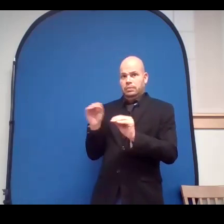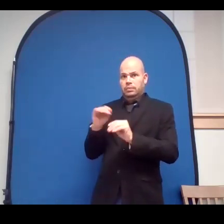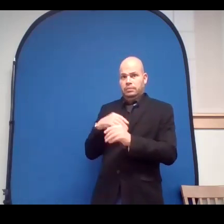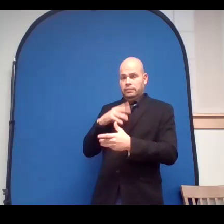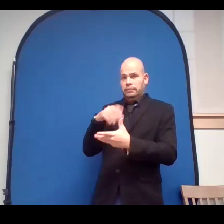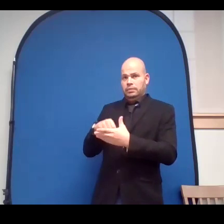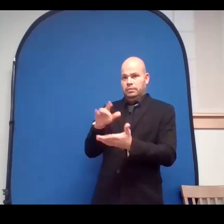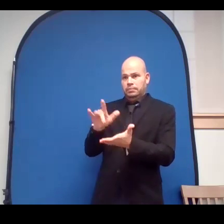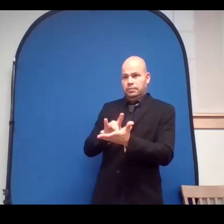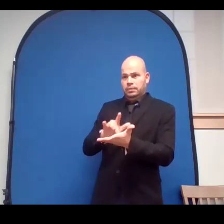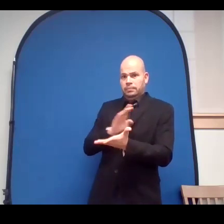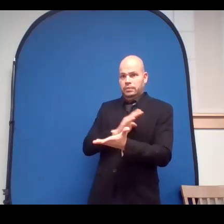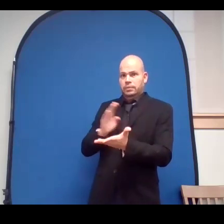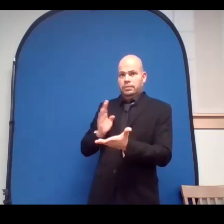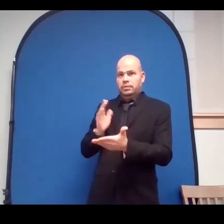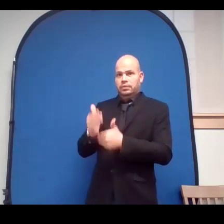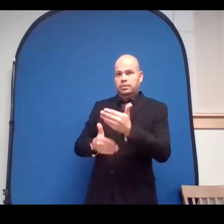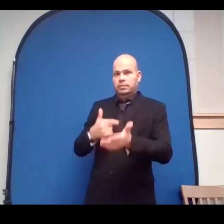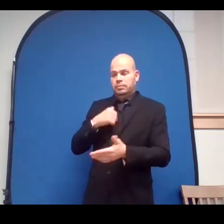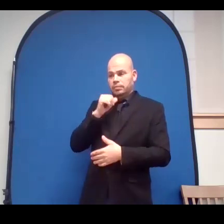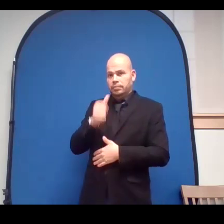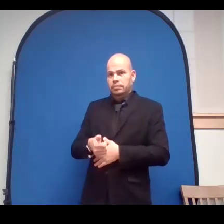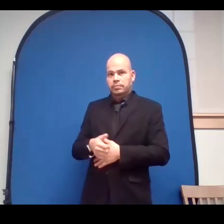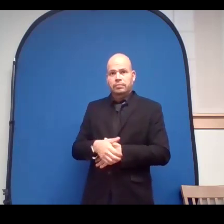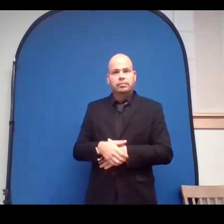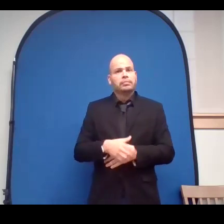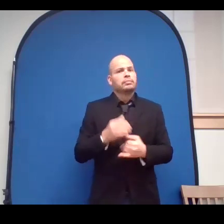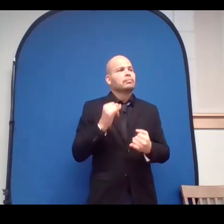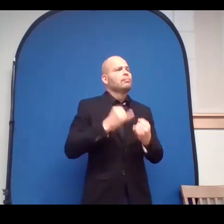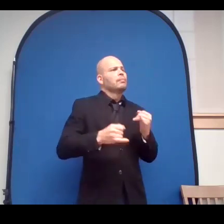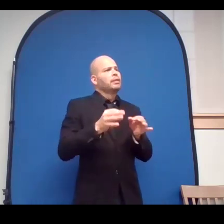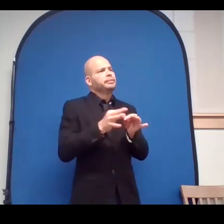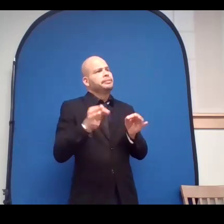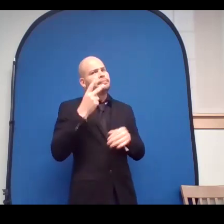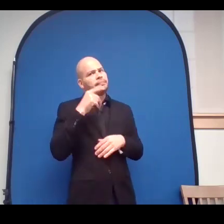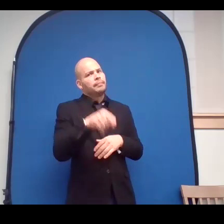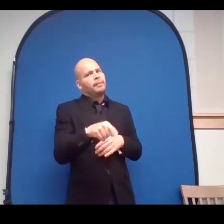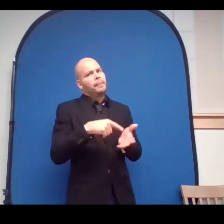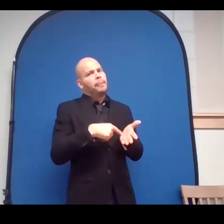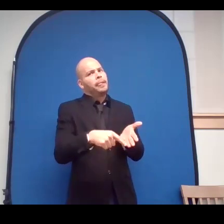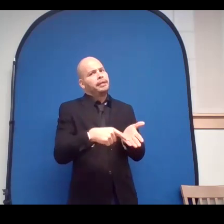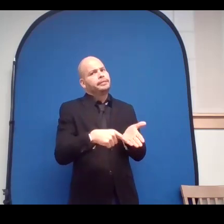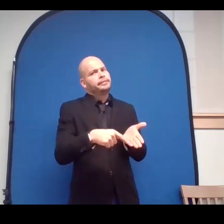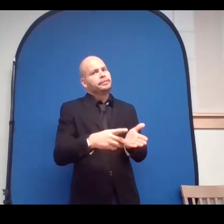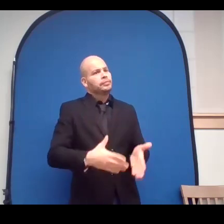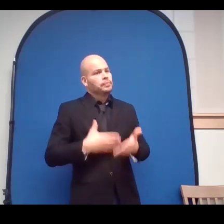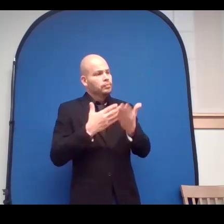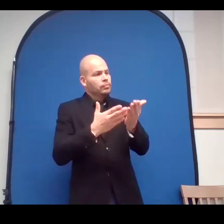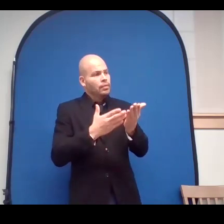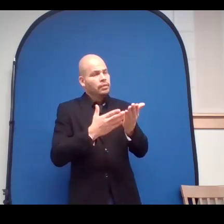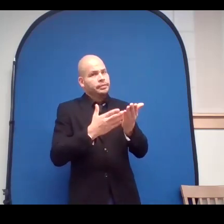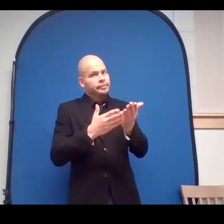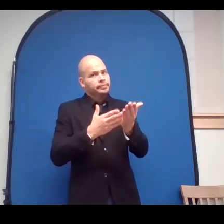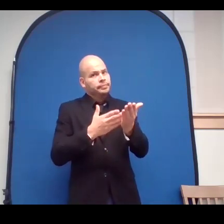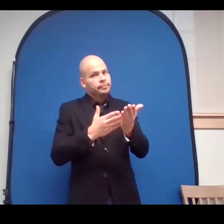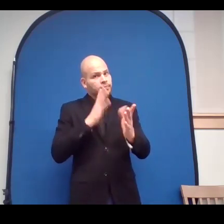Okay, and finally, the last sentence says, it is also recommended that measures be taken to safely remove all